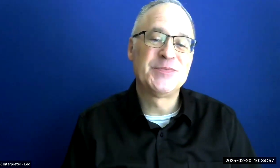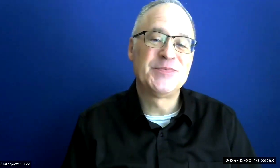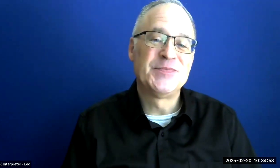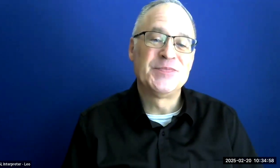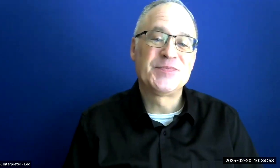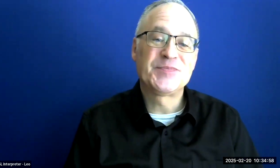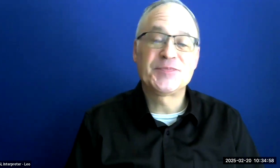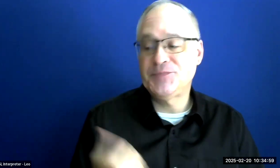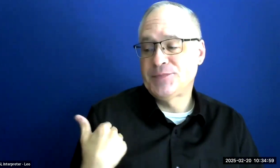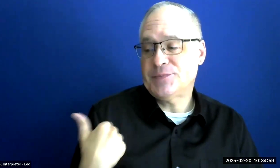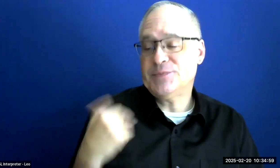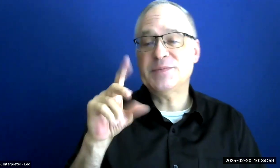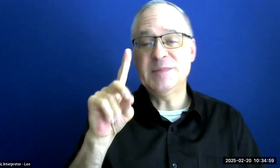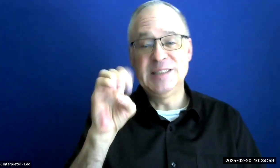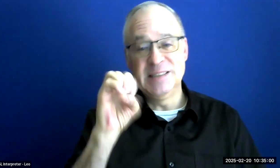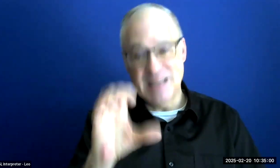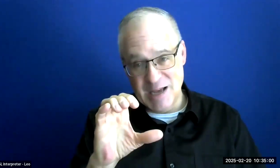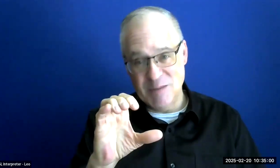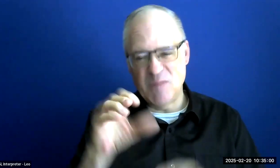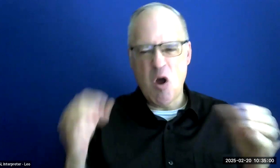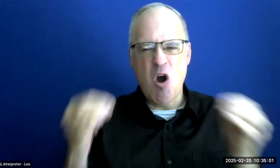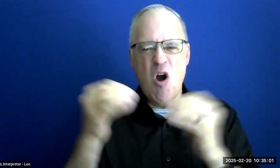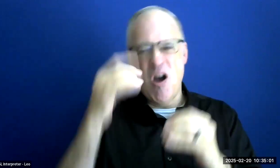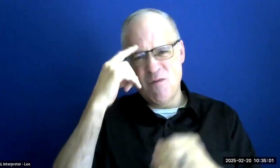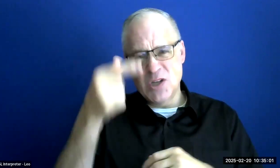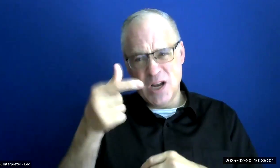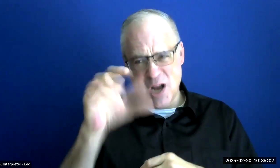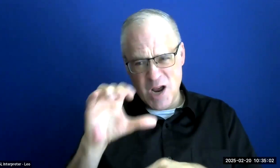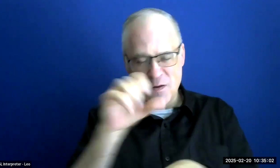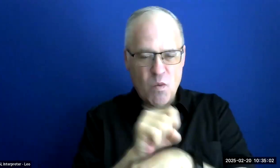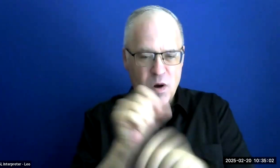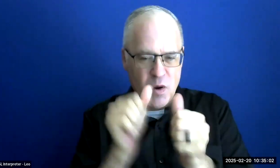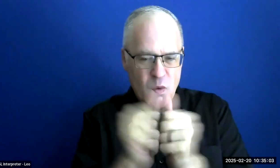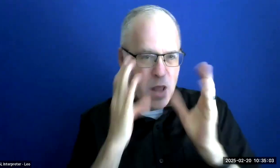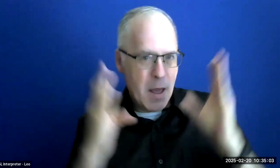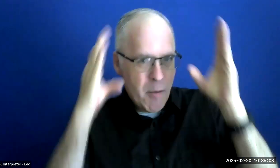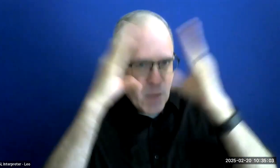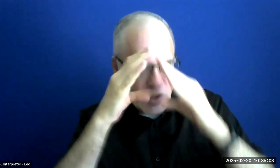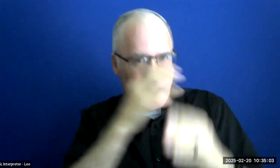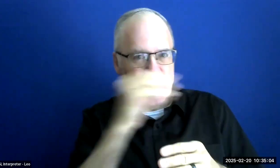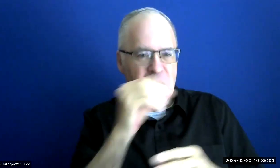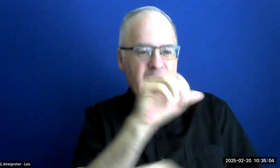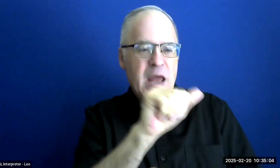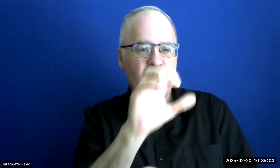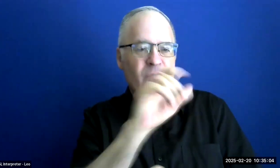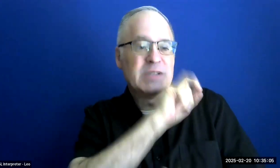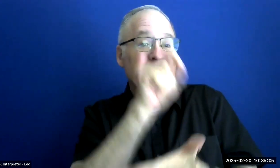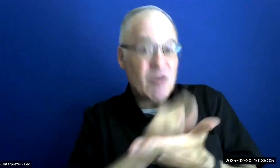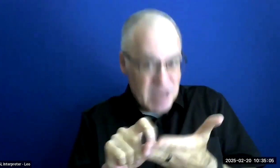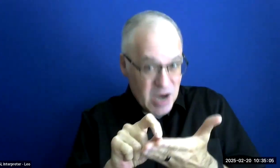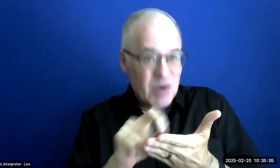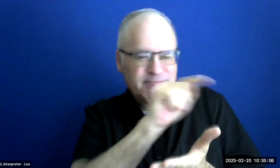of the General Conference, worked with our bishops and annual conference secretaries to